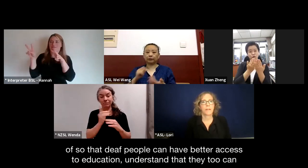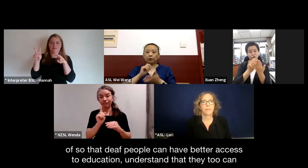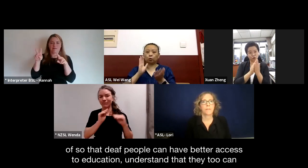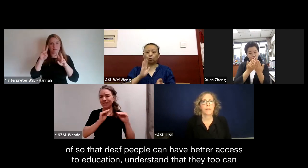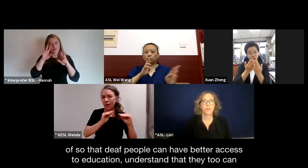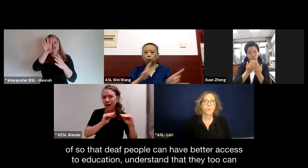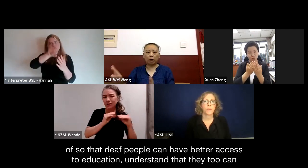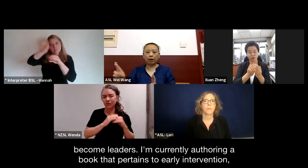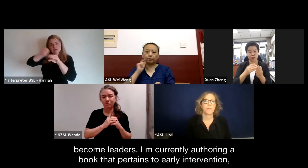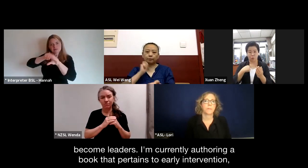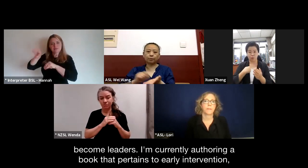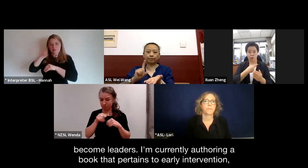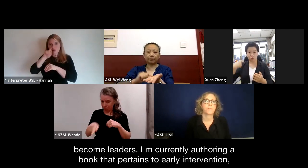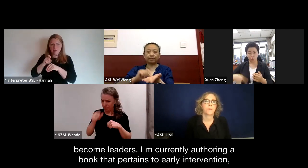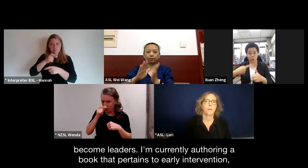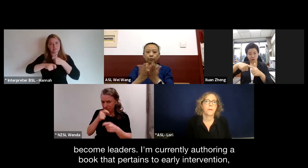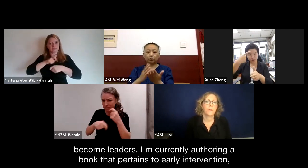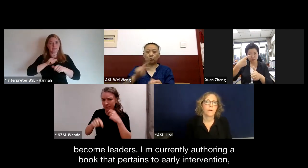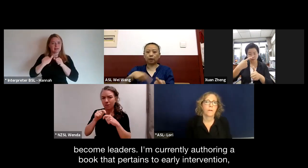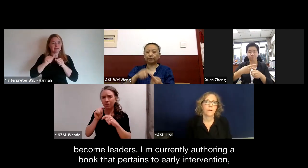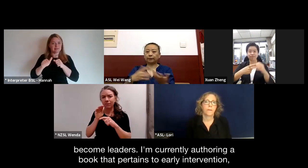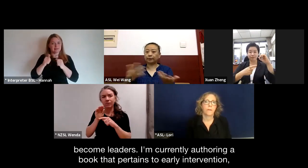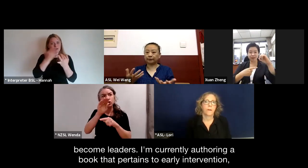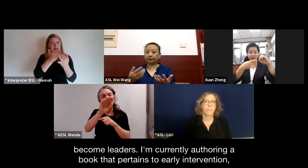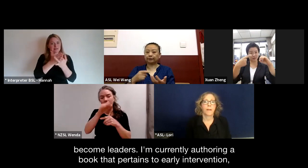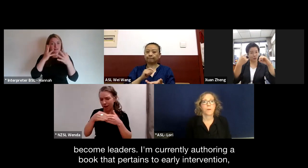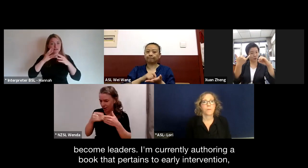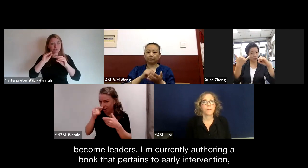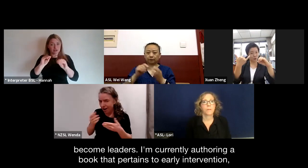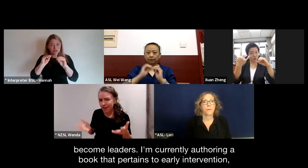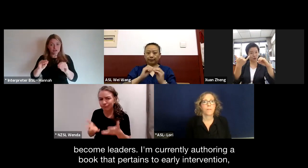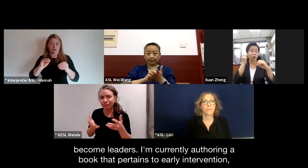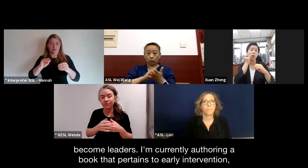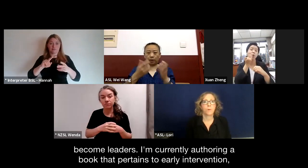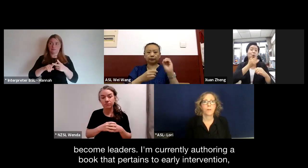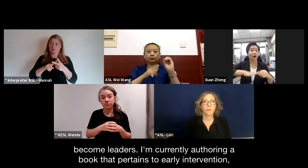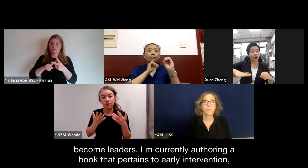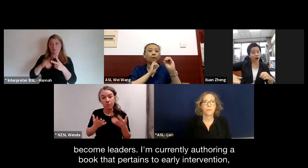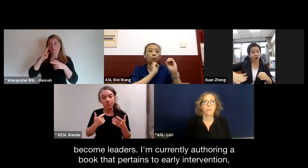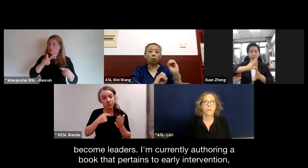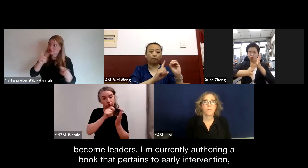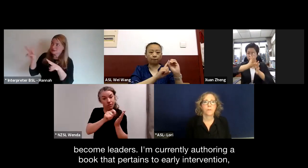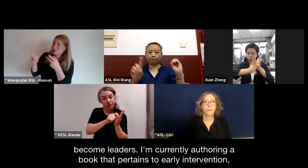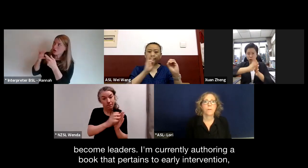understand that they too can become leaders. I mean, I'm currently authoring a book